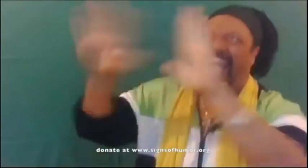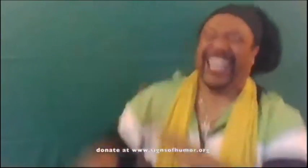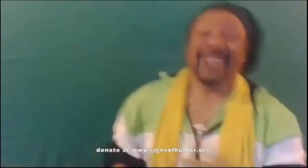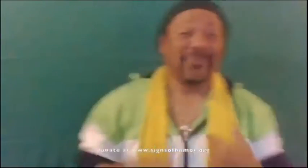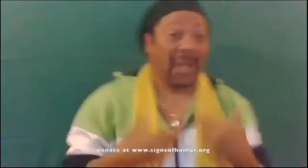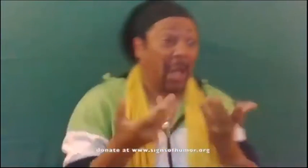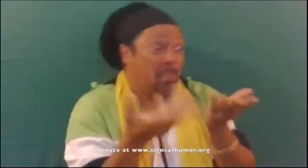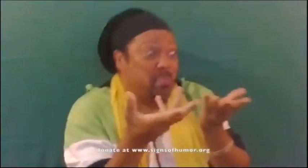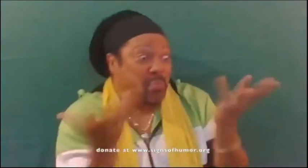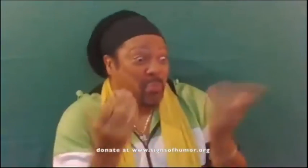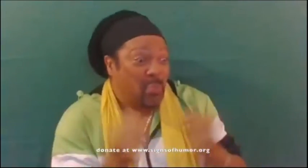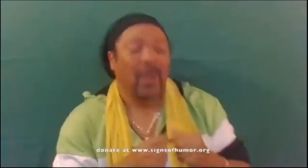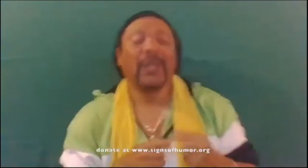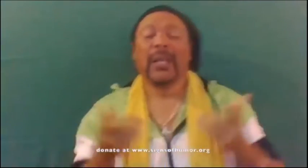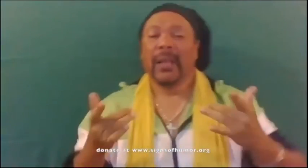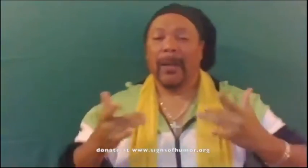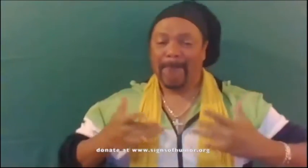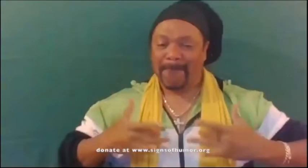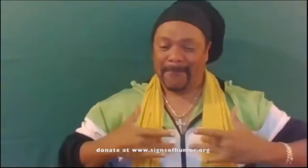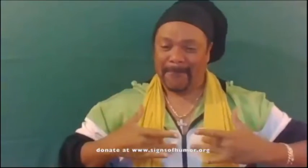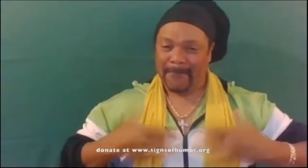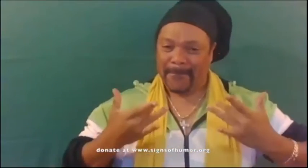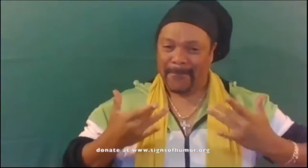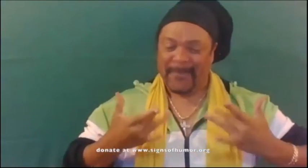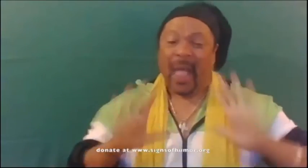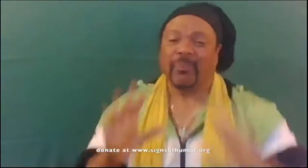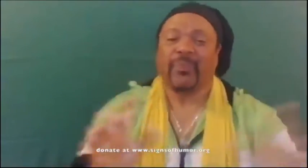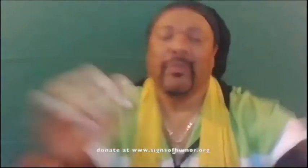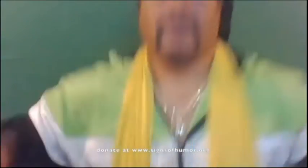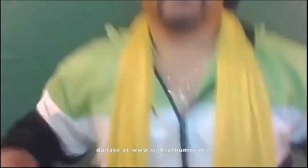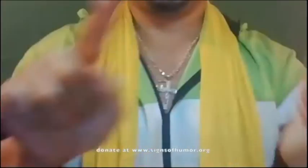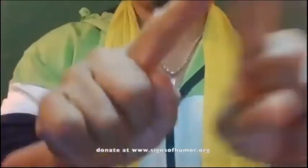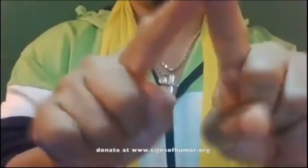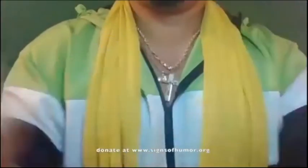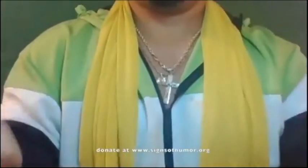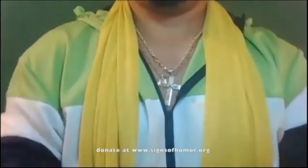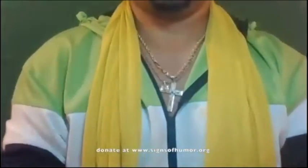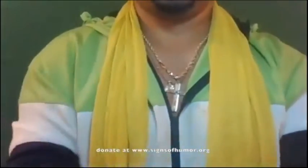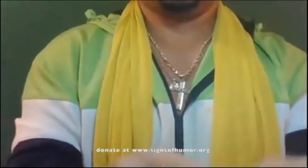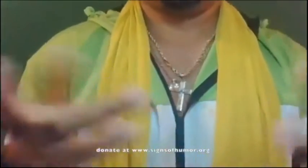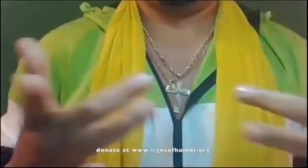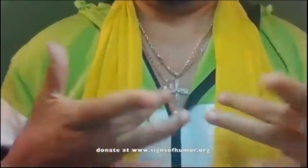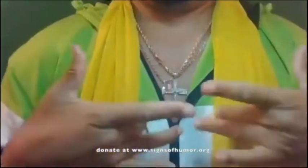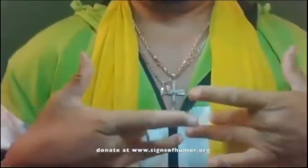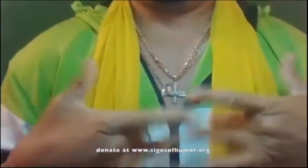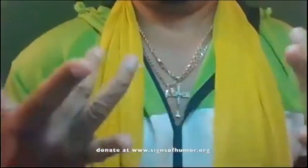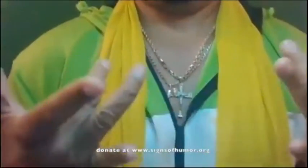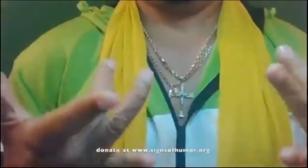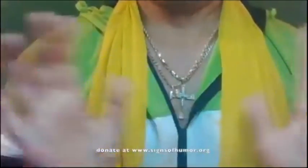bit of knowledge. They'll be like, oh, let me show off. Let me show you what I done learned on Instagram. Here we go. And they get their best little parameters. Look